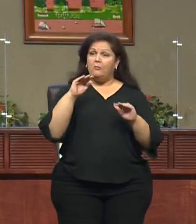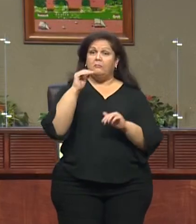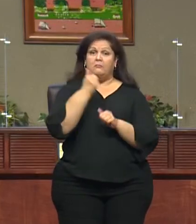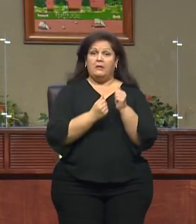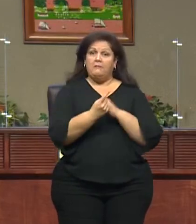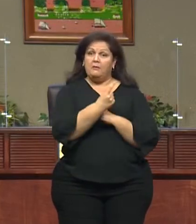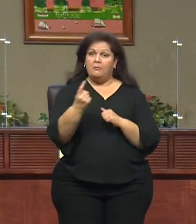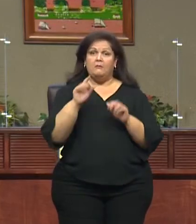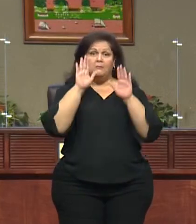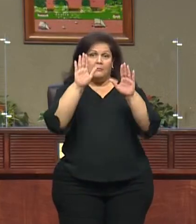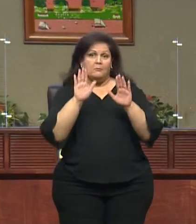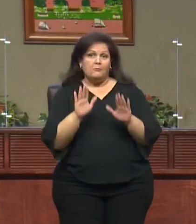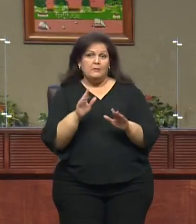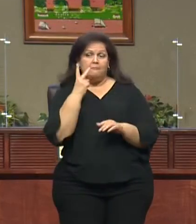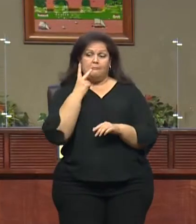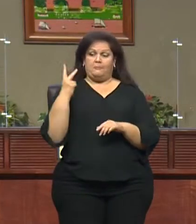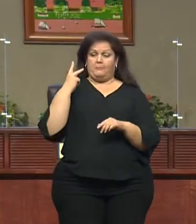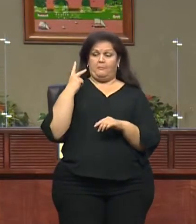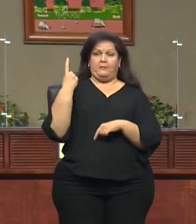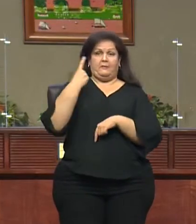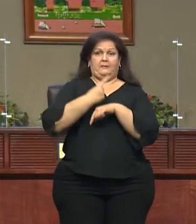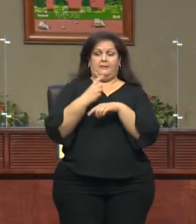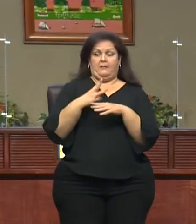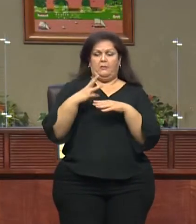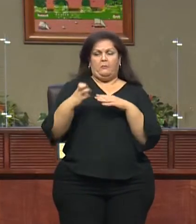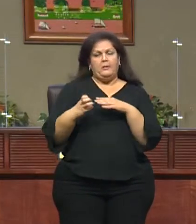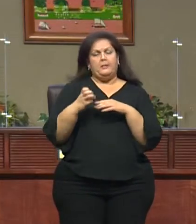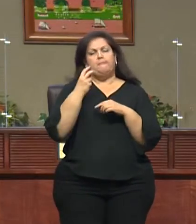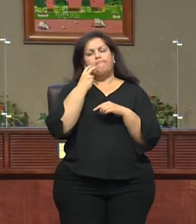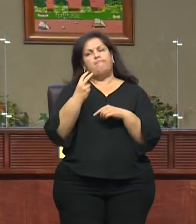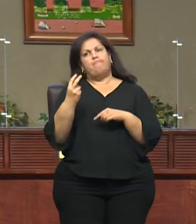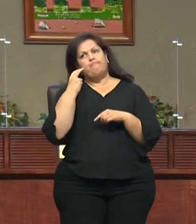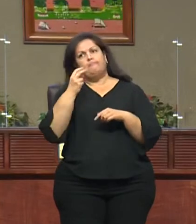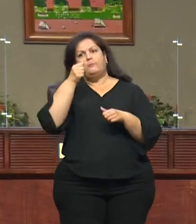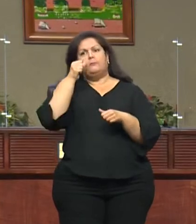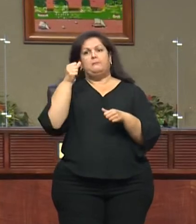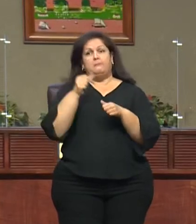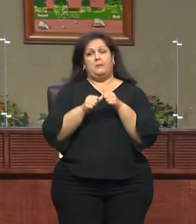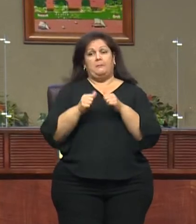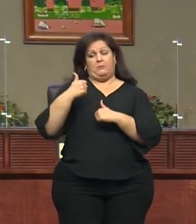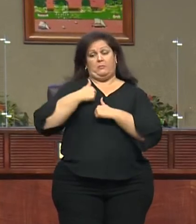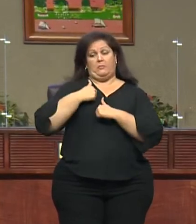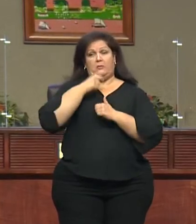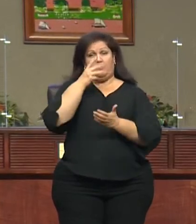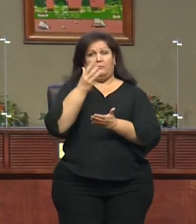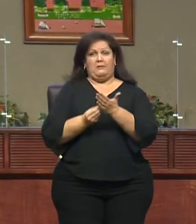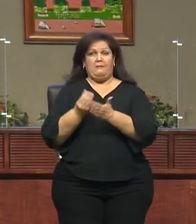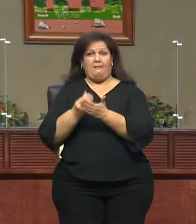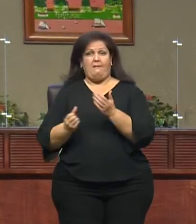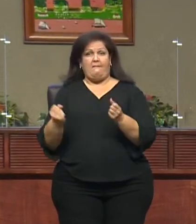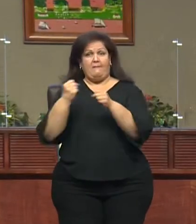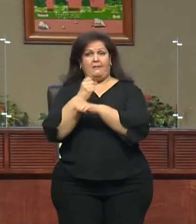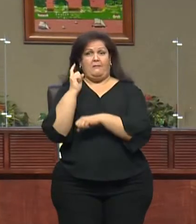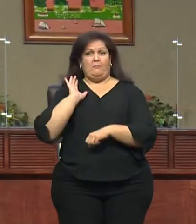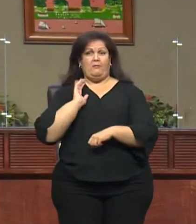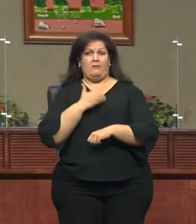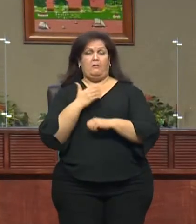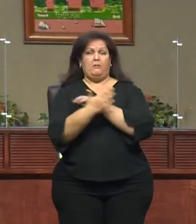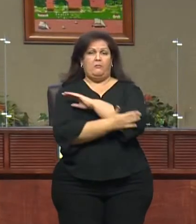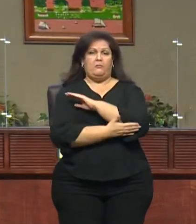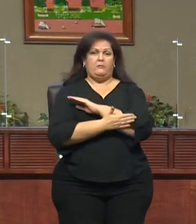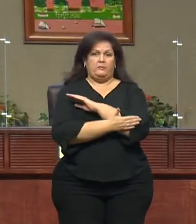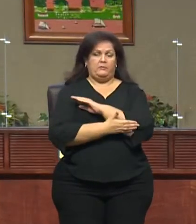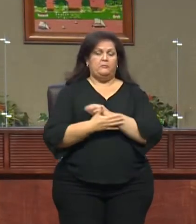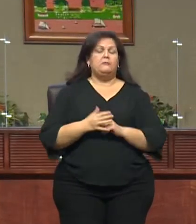great Memorial Day weekend while remembering those who gave their lives in service to our country. It is not a